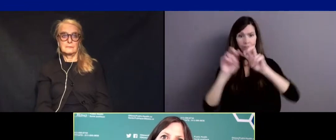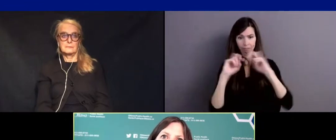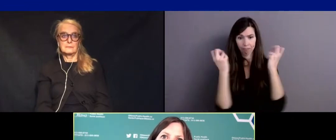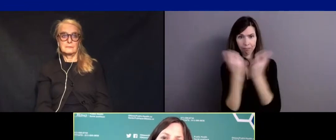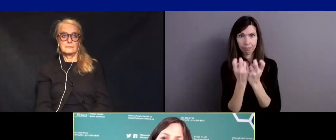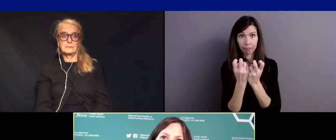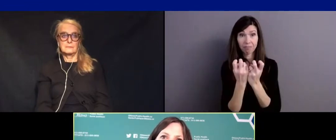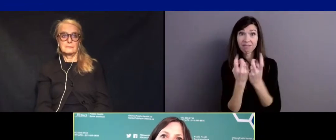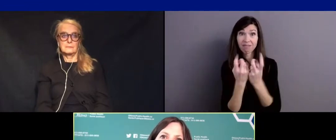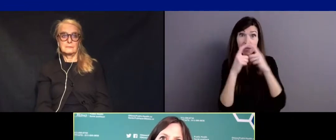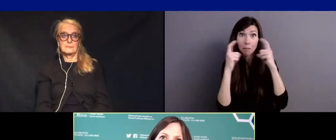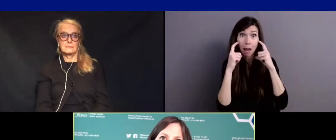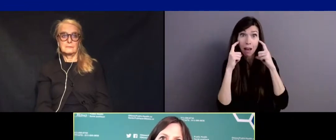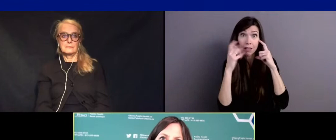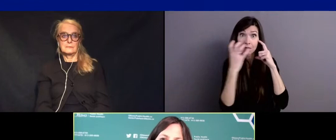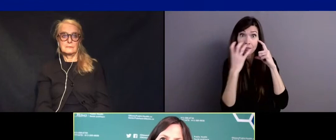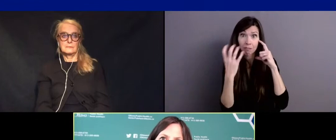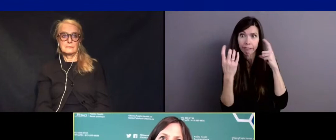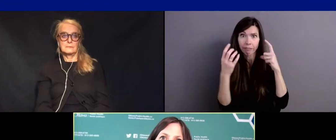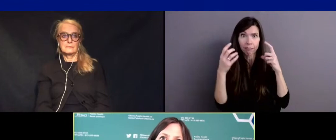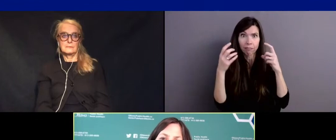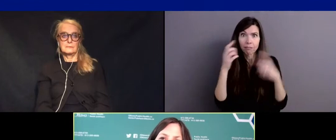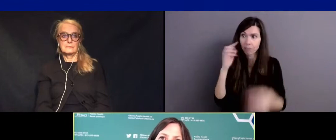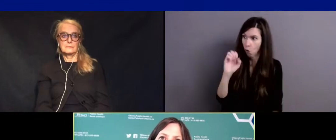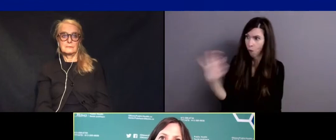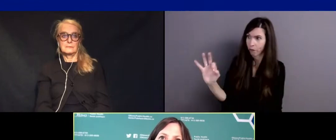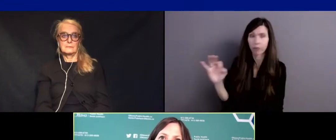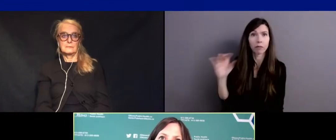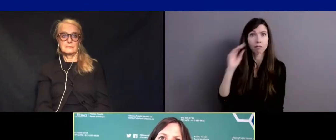one of the places where we can see COVID transmission happen.